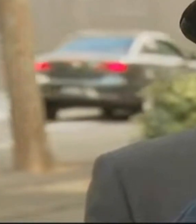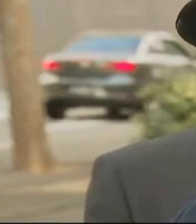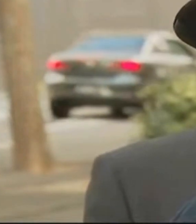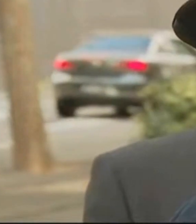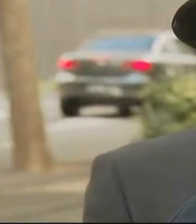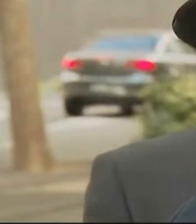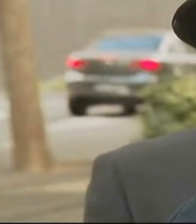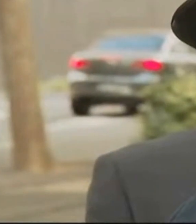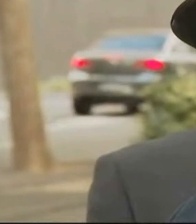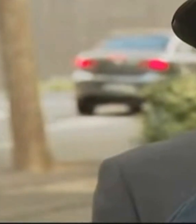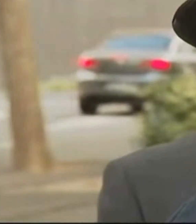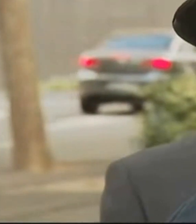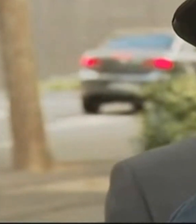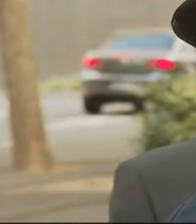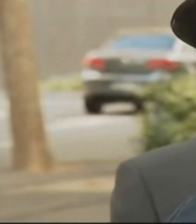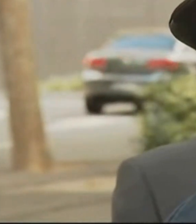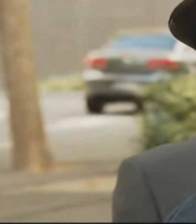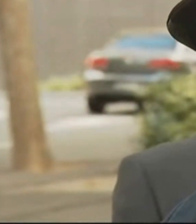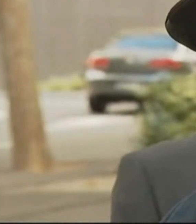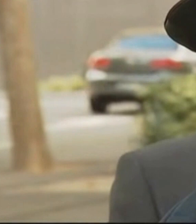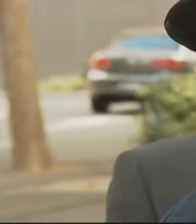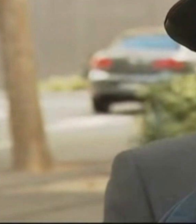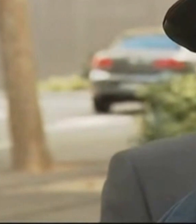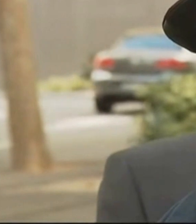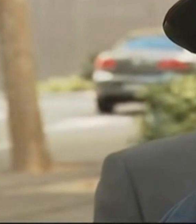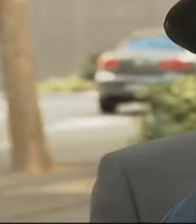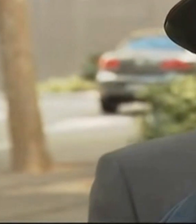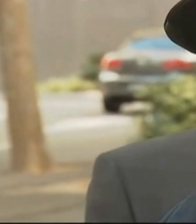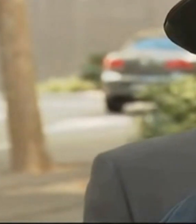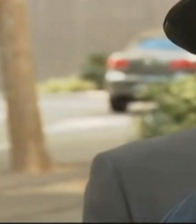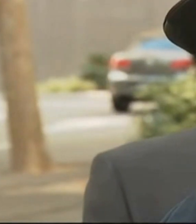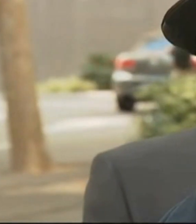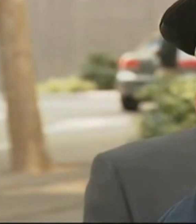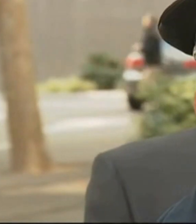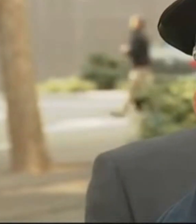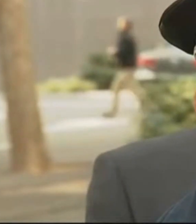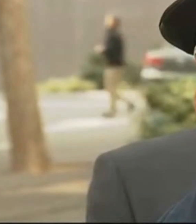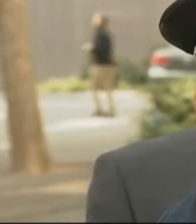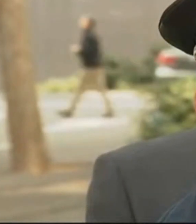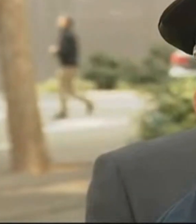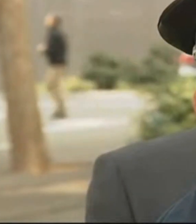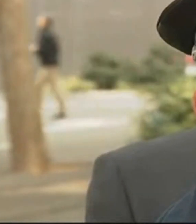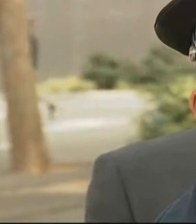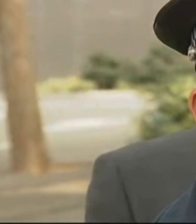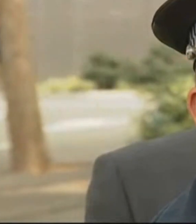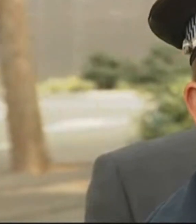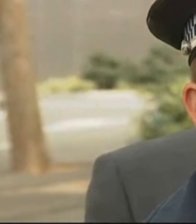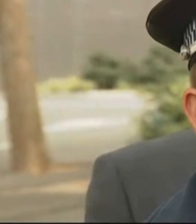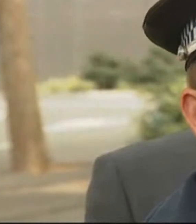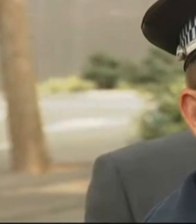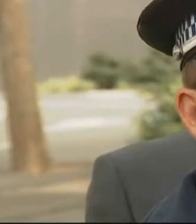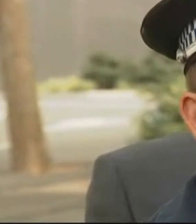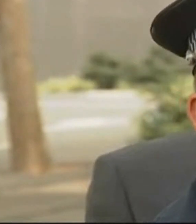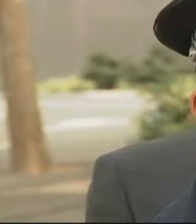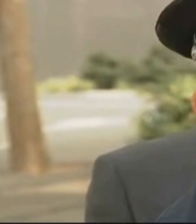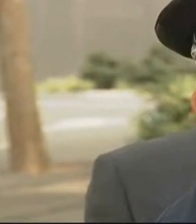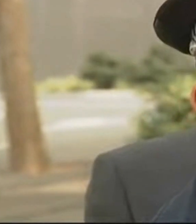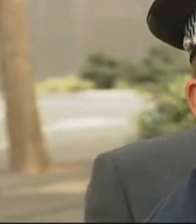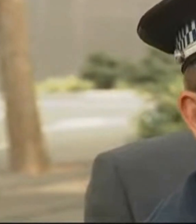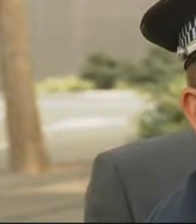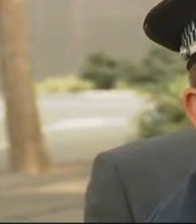management of the hotel says they haven't broken any of the rules, despite the fact not all people actually passed on their contact details. Is that your understanding? Well,